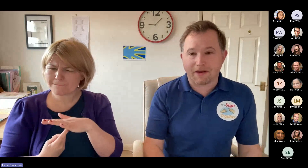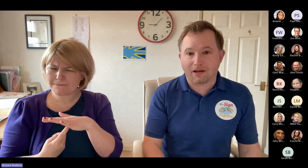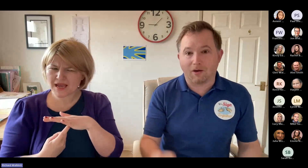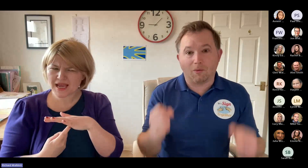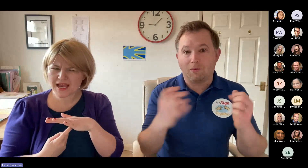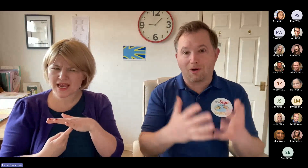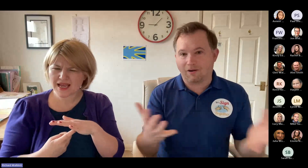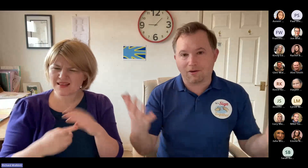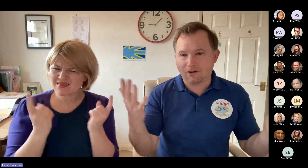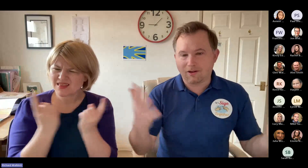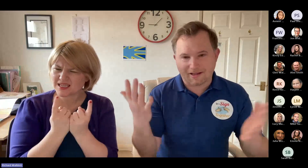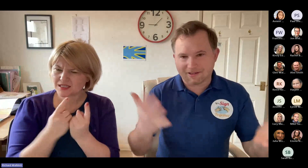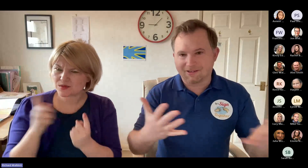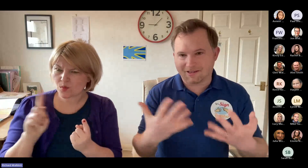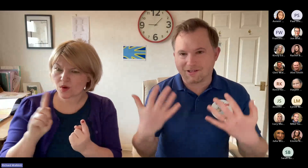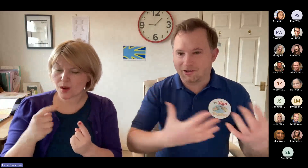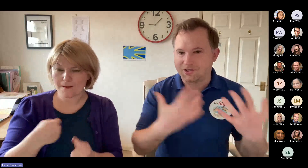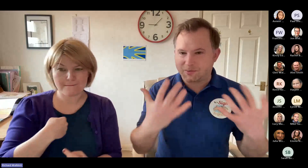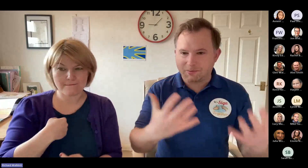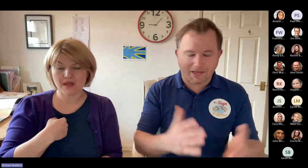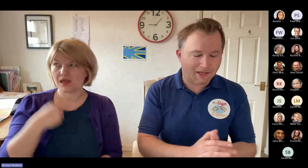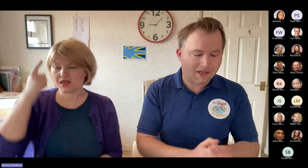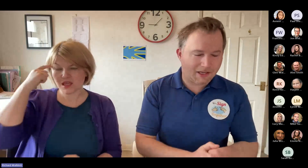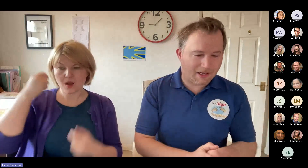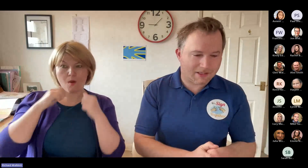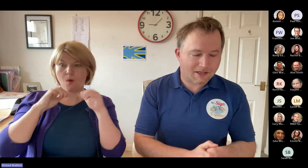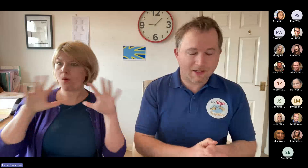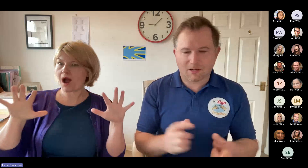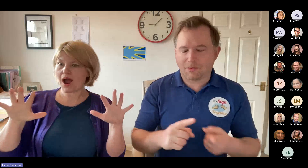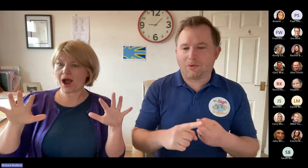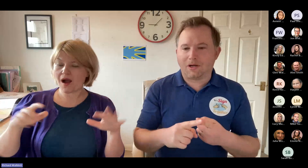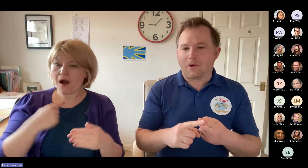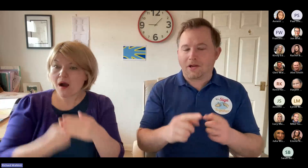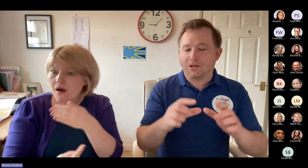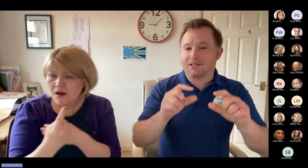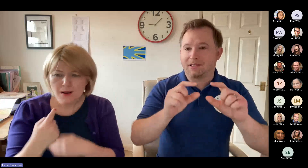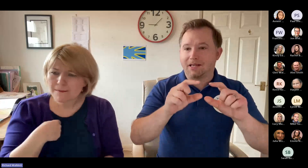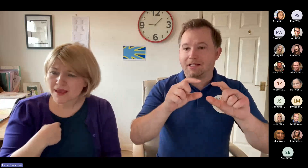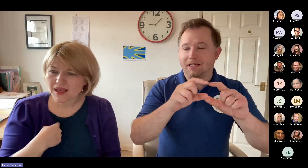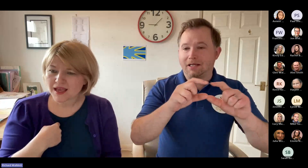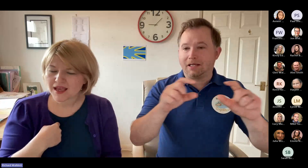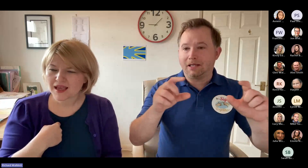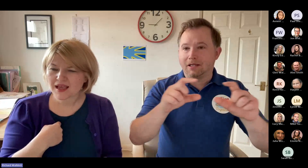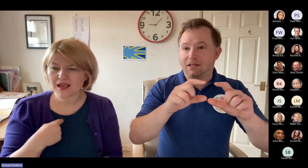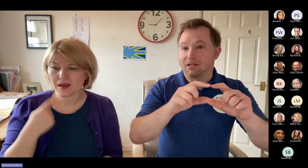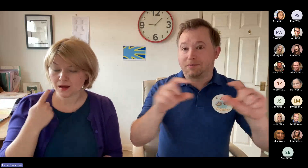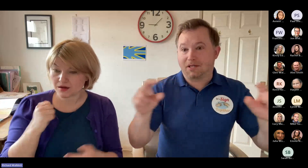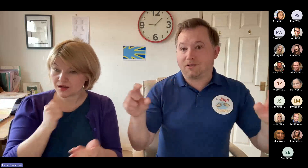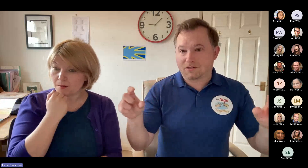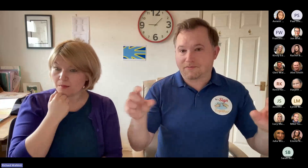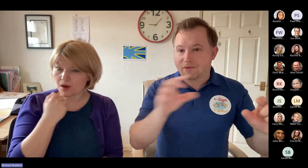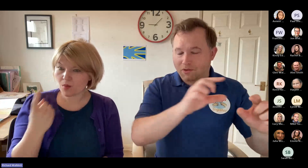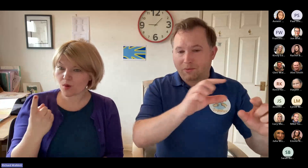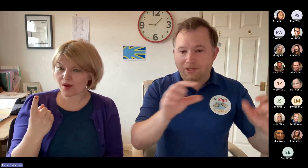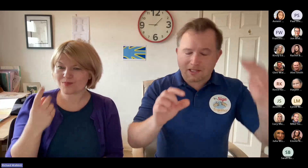me go, wow, yeah, it's not just me, is number 1, where you could see the subtitles, the words,